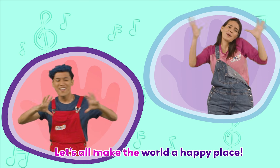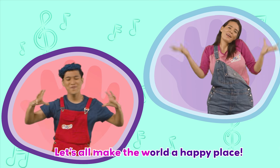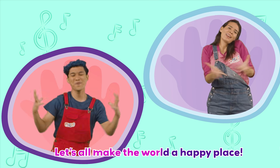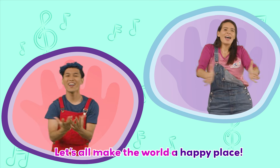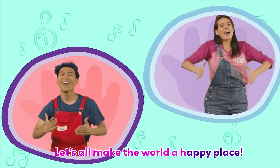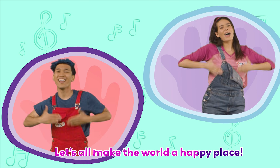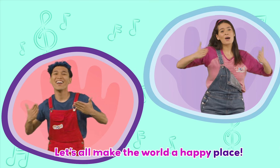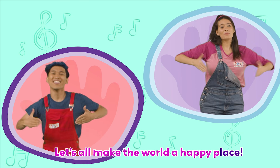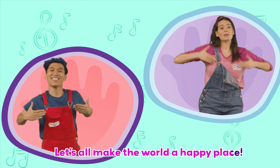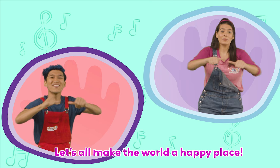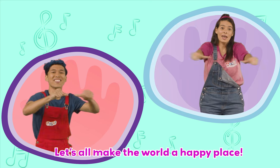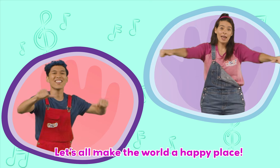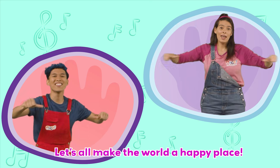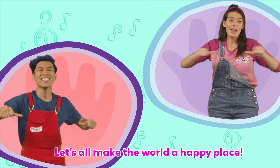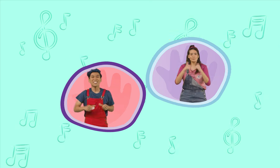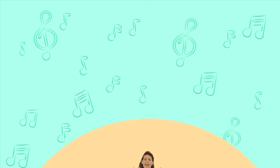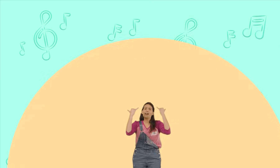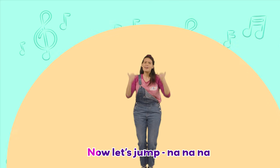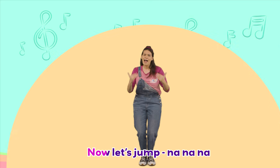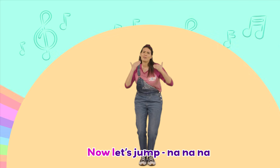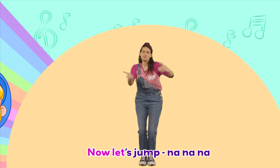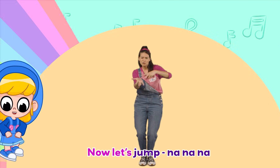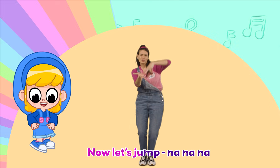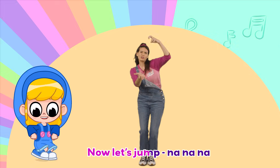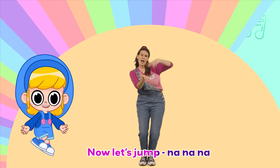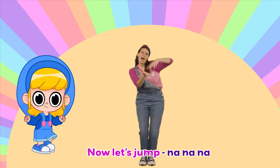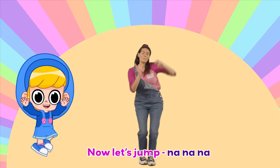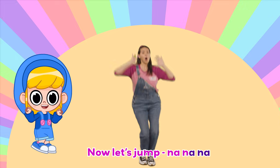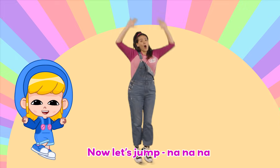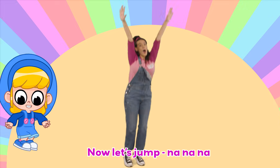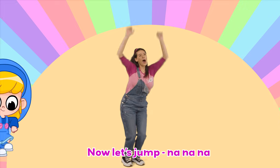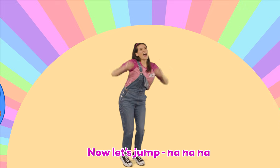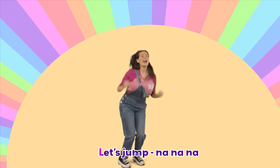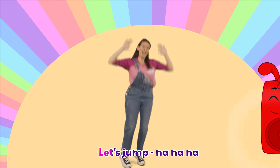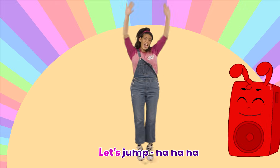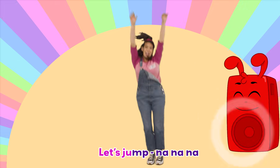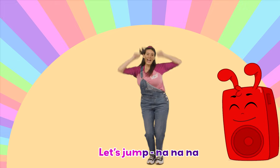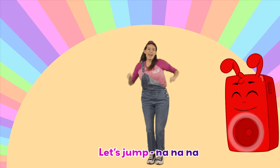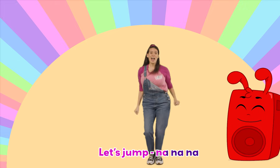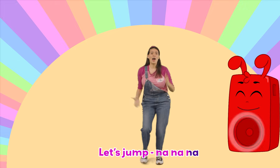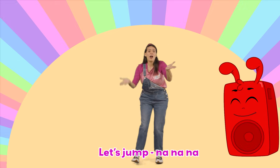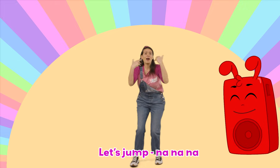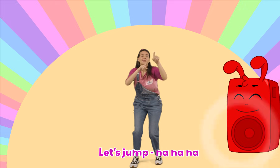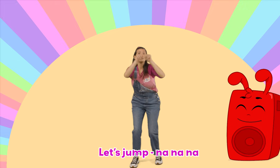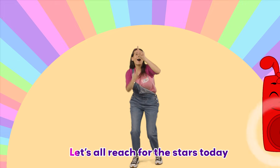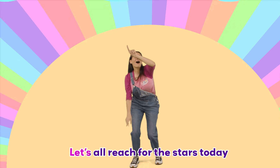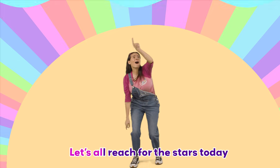the world a happy place. Now let's jump, na na na. Let's jump, na na na. Let's all